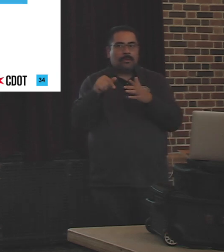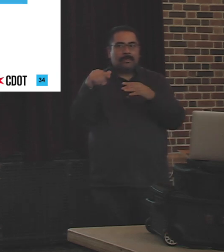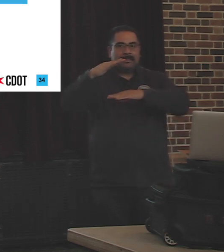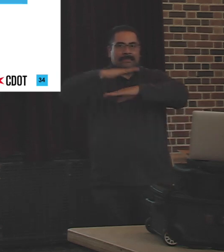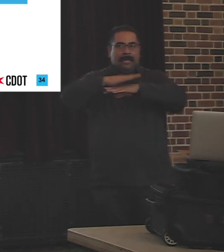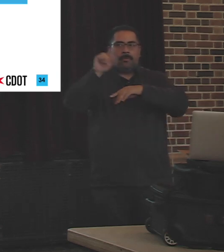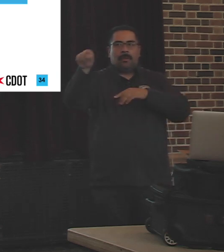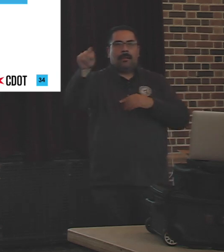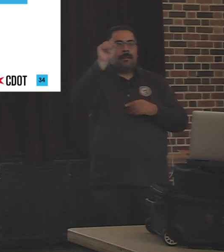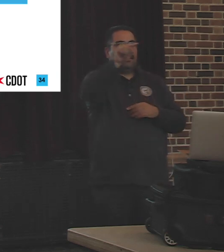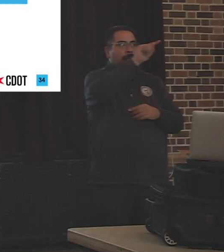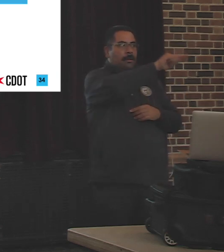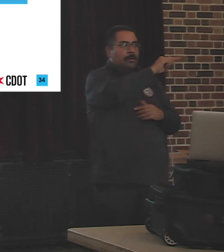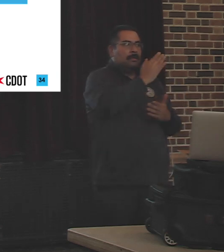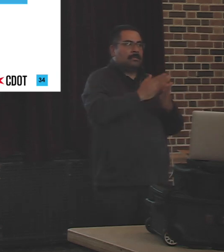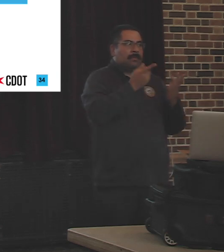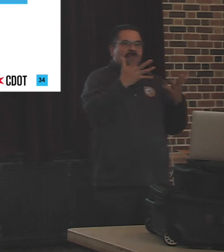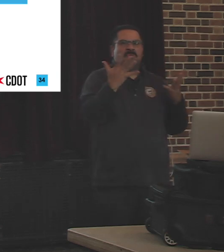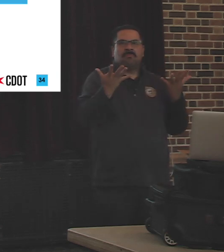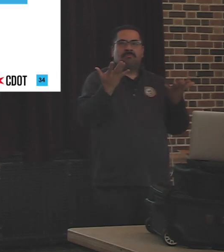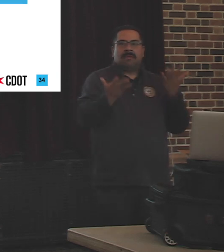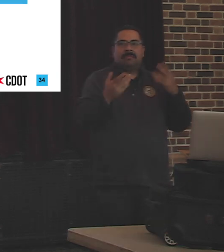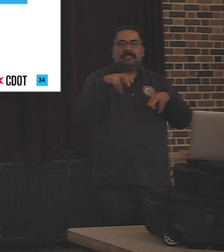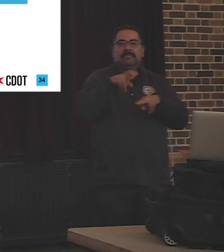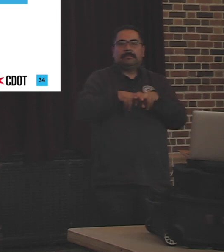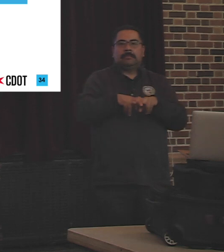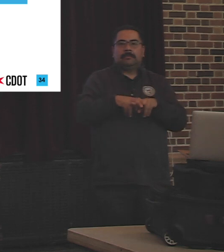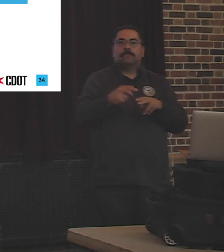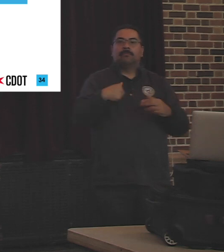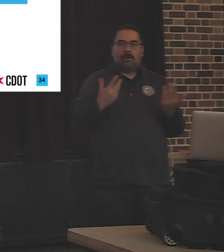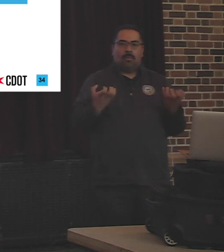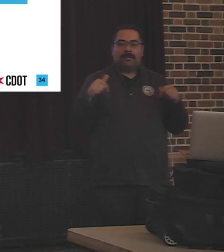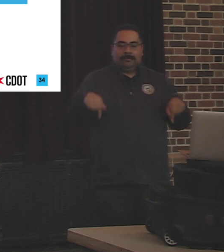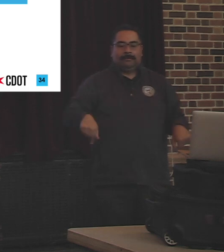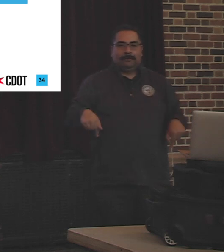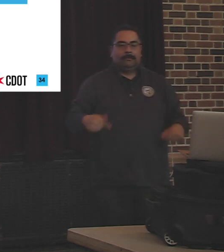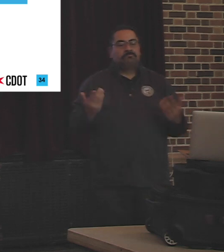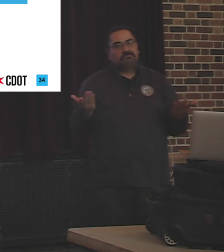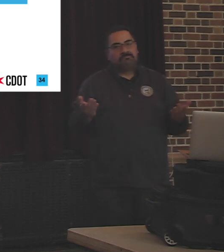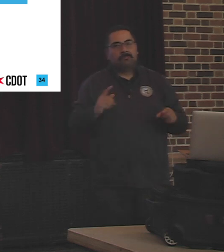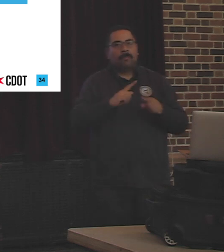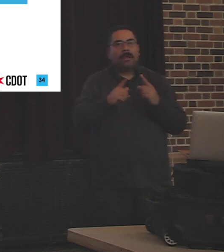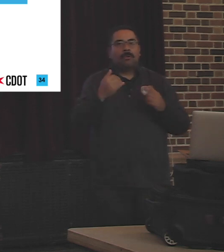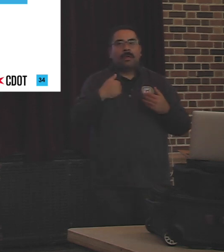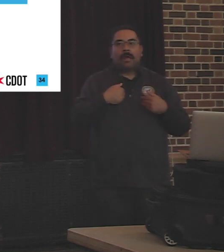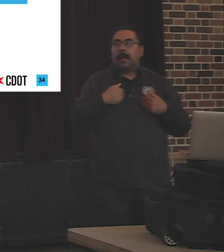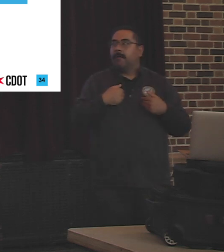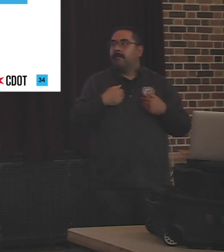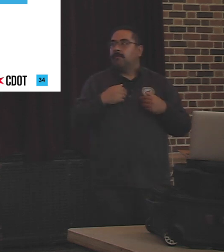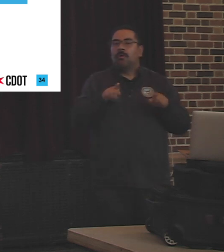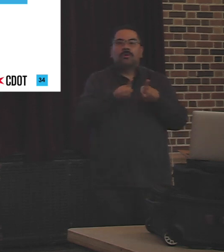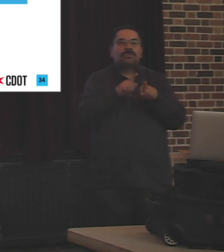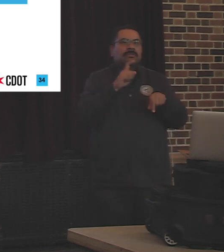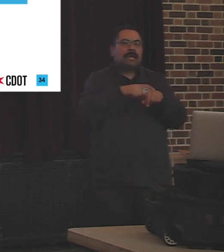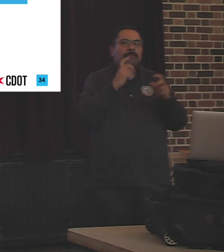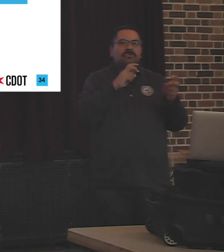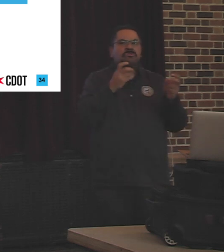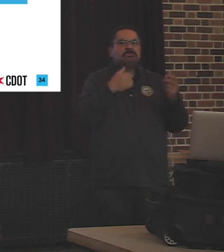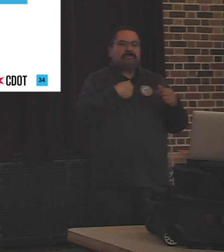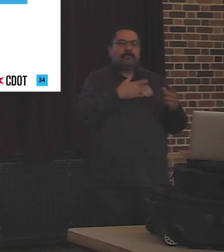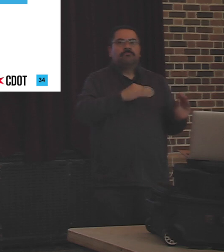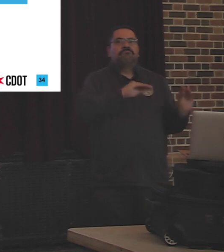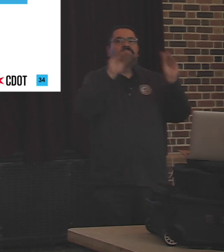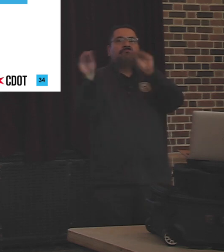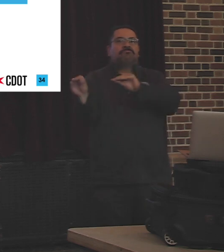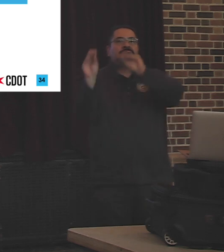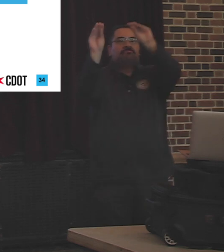tables are. Some of you might already be sitting at the tables that you want to be at, but you have also time to switch around and